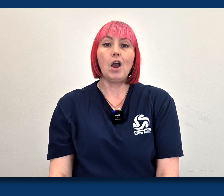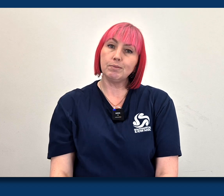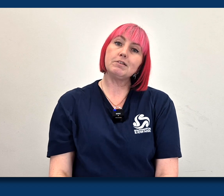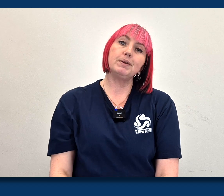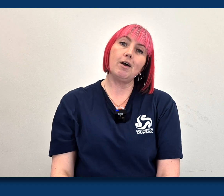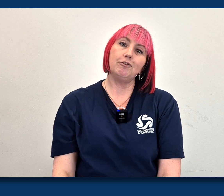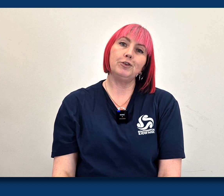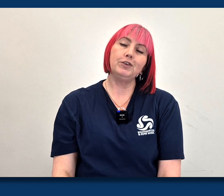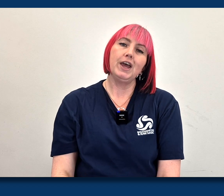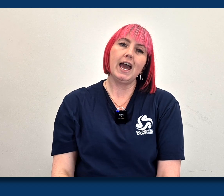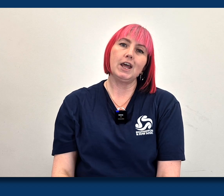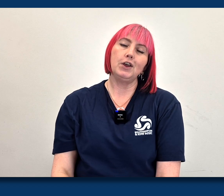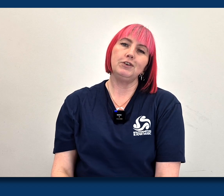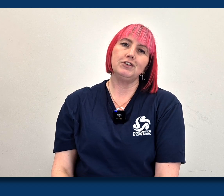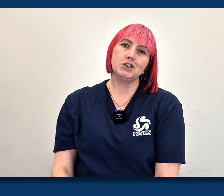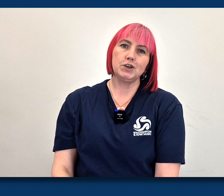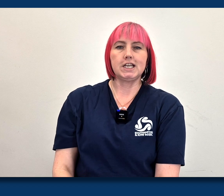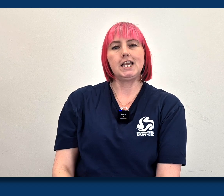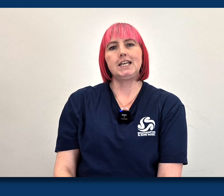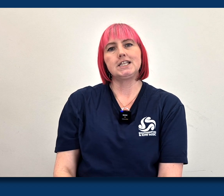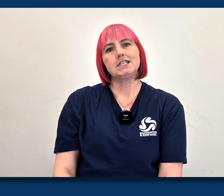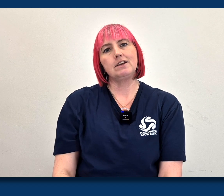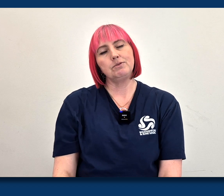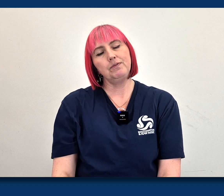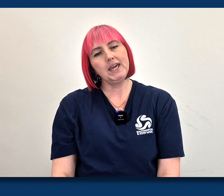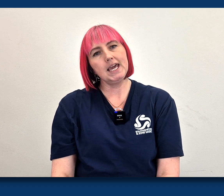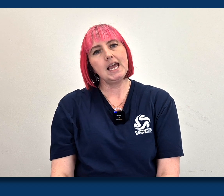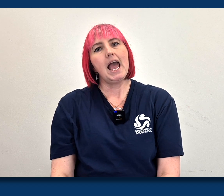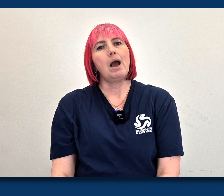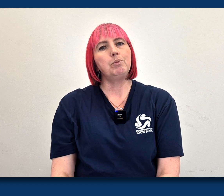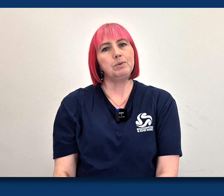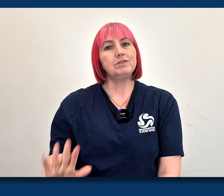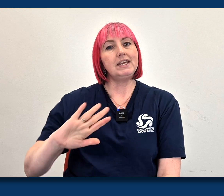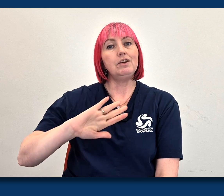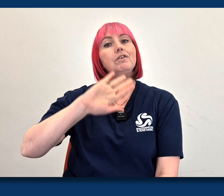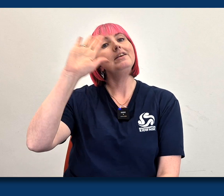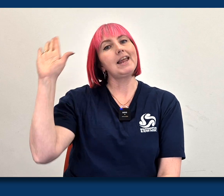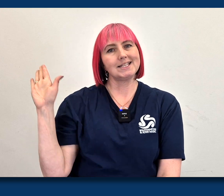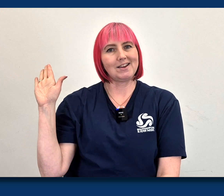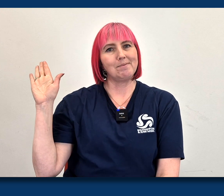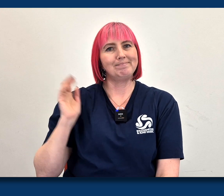that's been helpful, and I hope you've enjoyed learning the signs with Vicky, and we will see you next time.